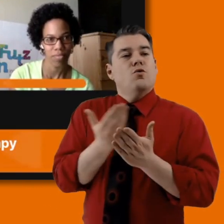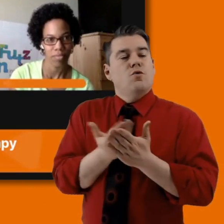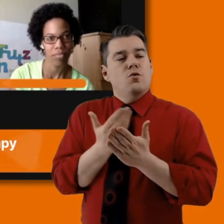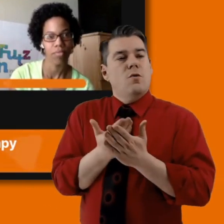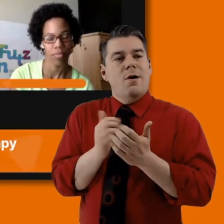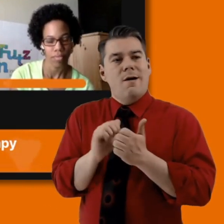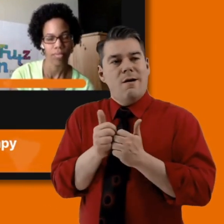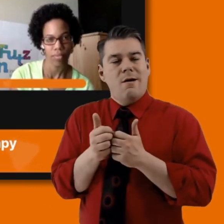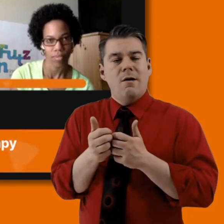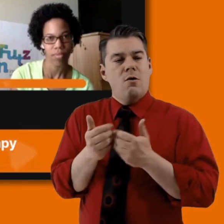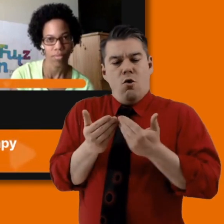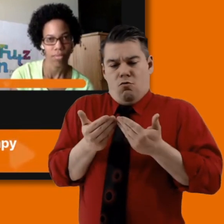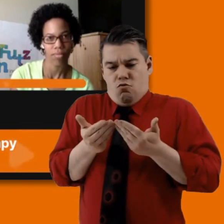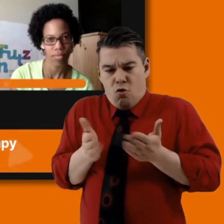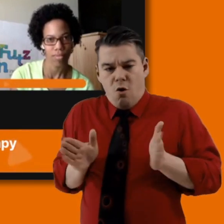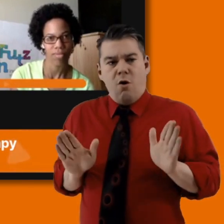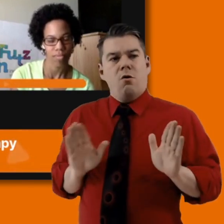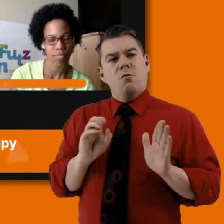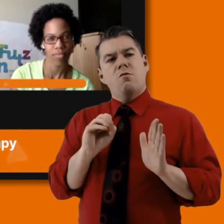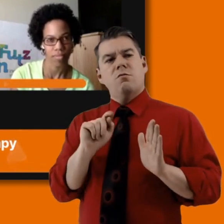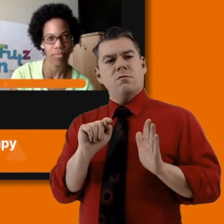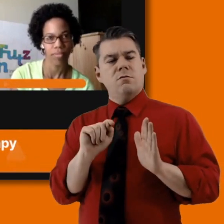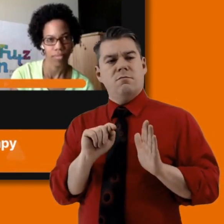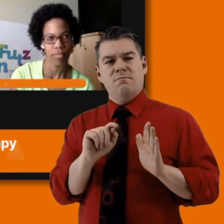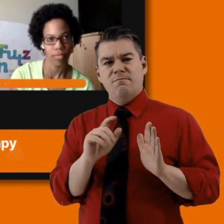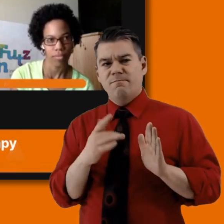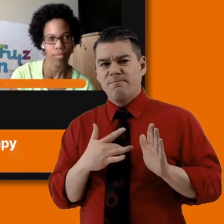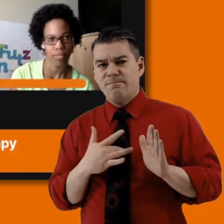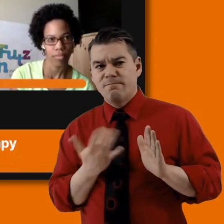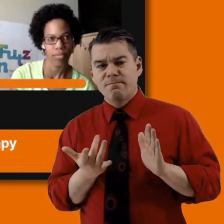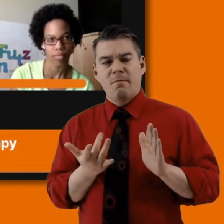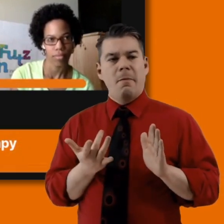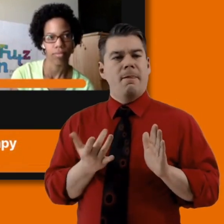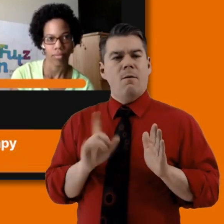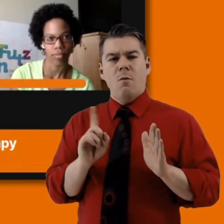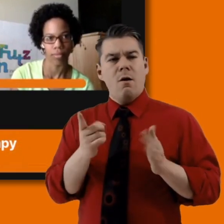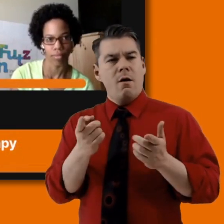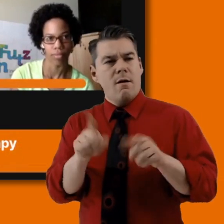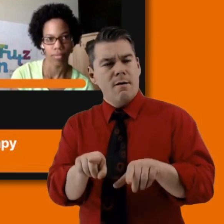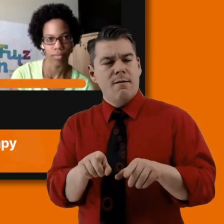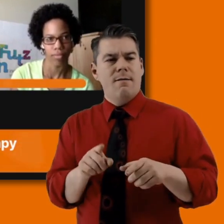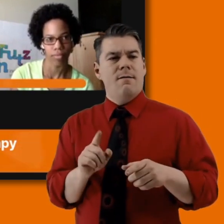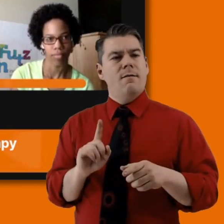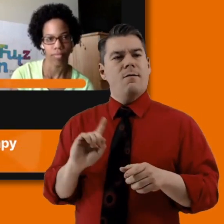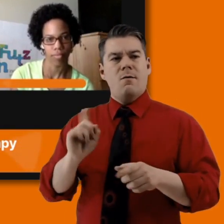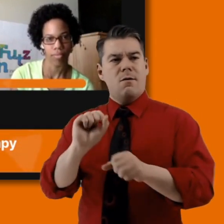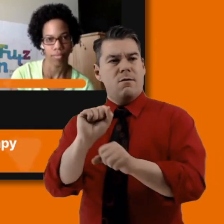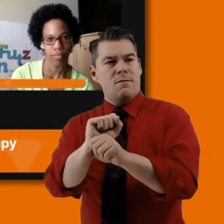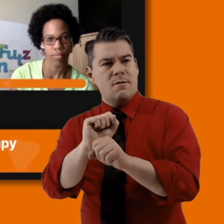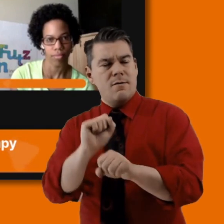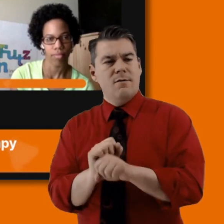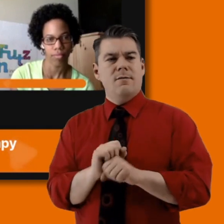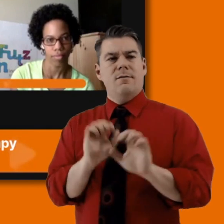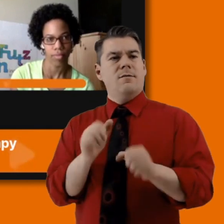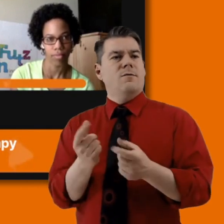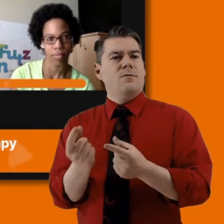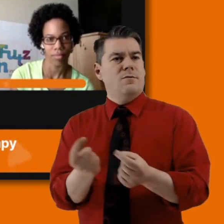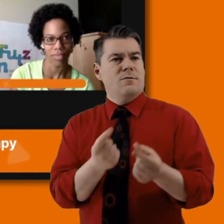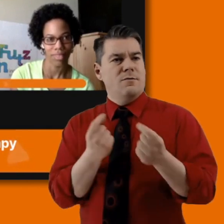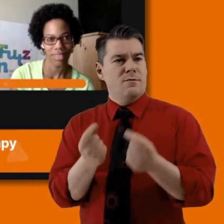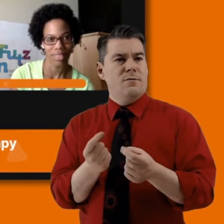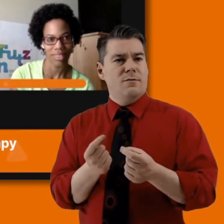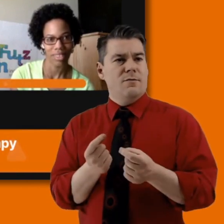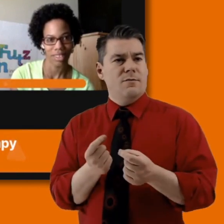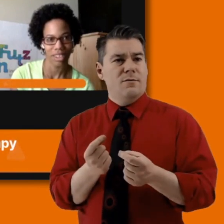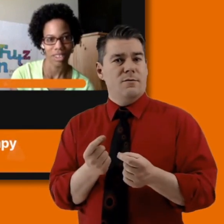broaden what OT is and where OT happens and where we work and what we can do. It's true.